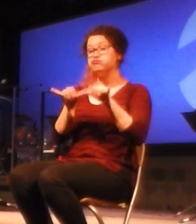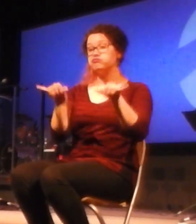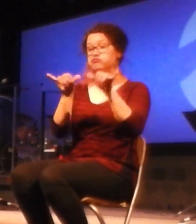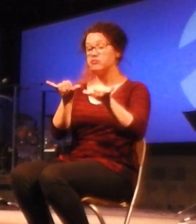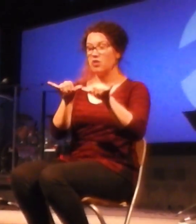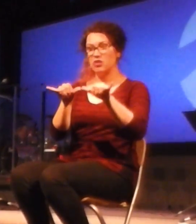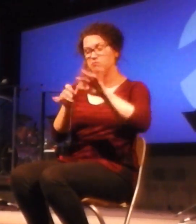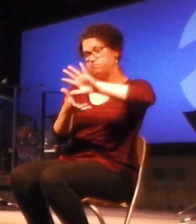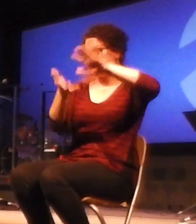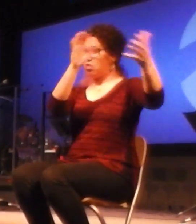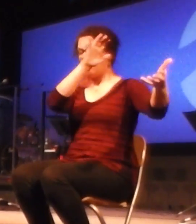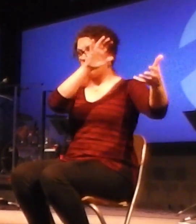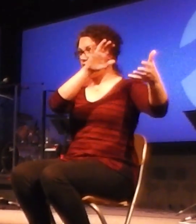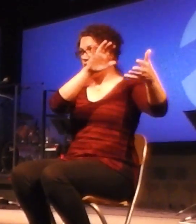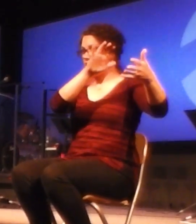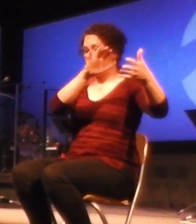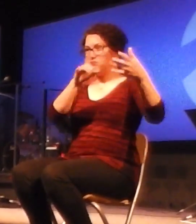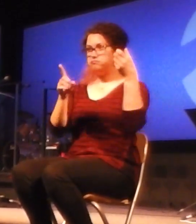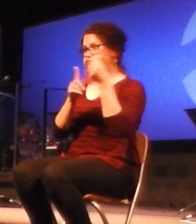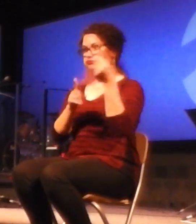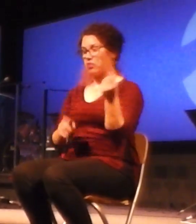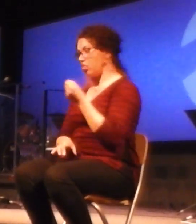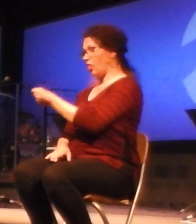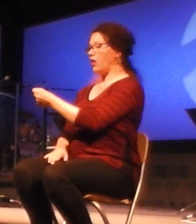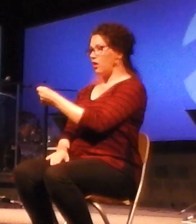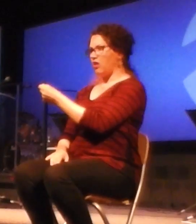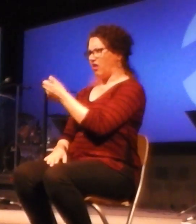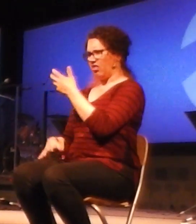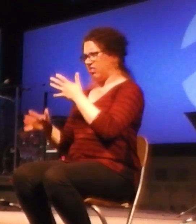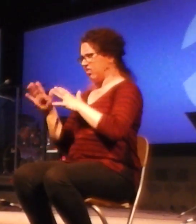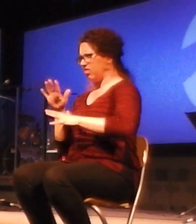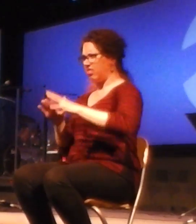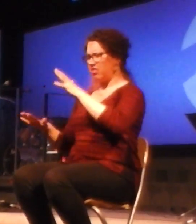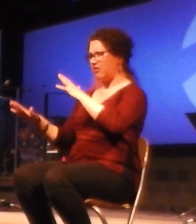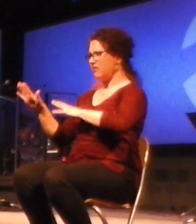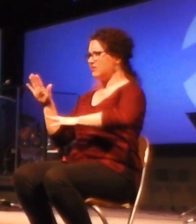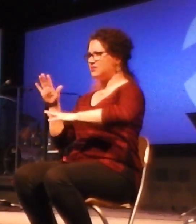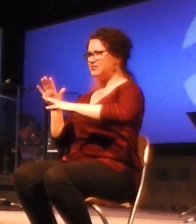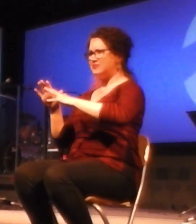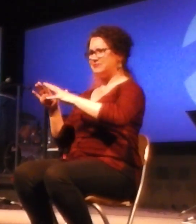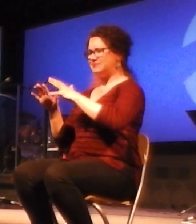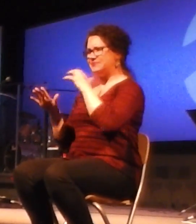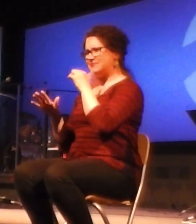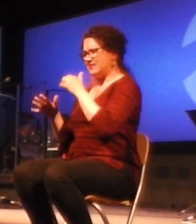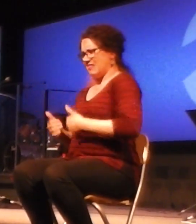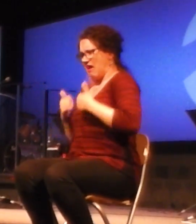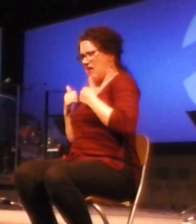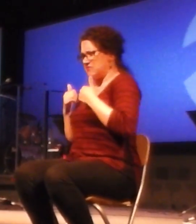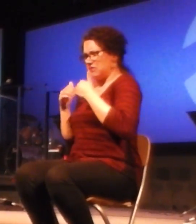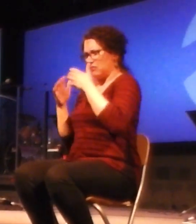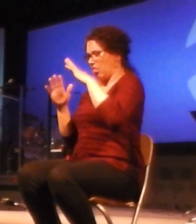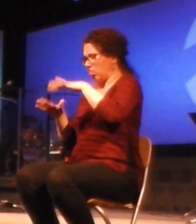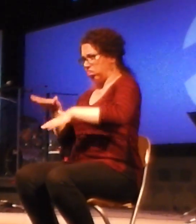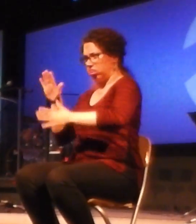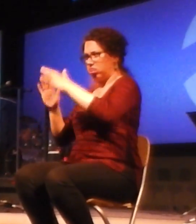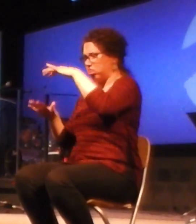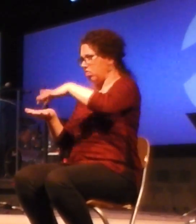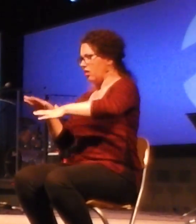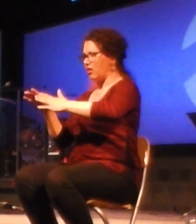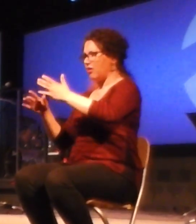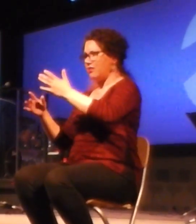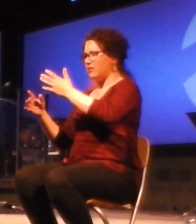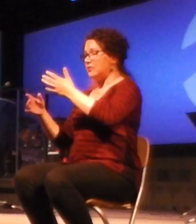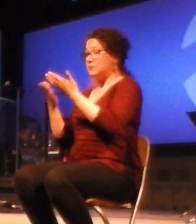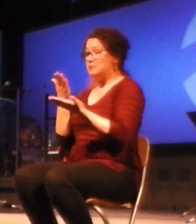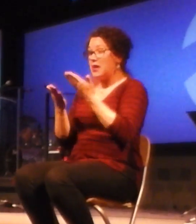uncomfortable. And so exile is a variety of different things. Exile could be a diagnosis, it could